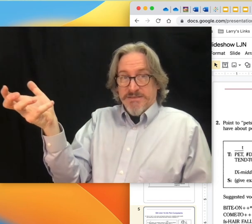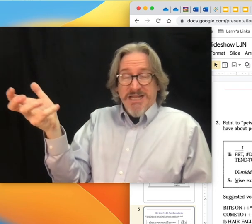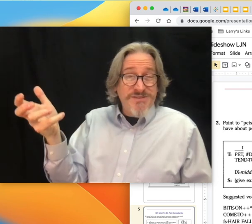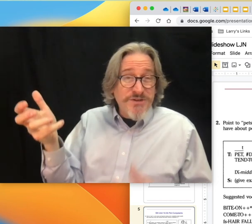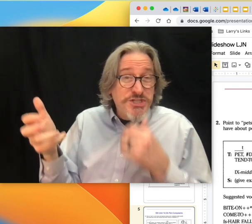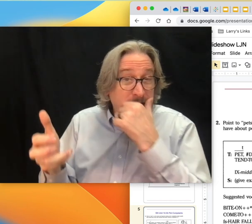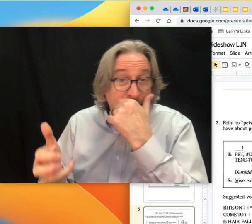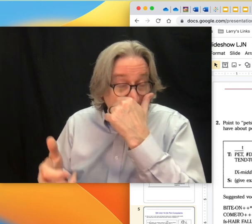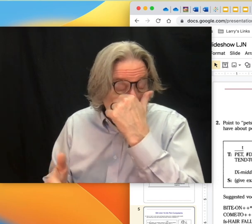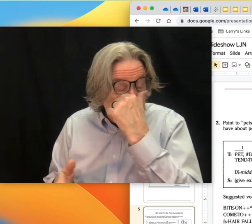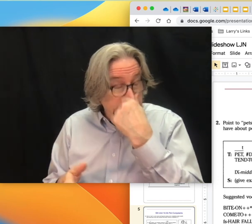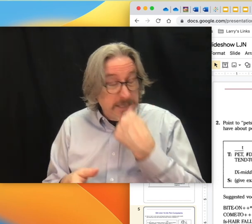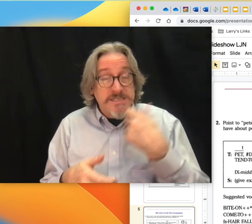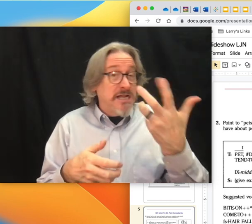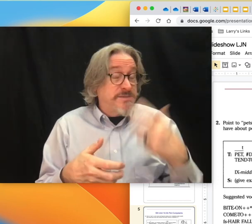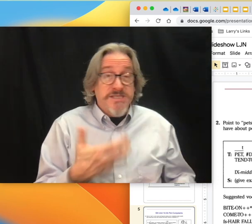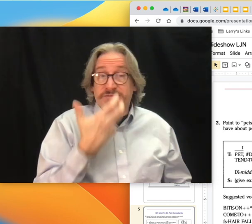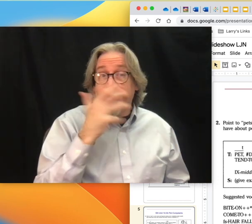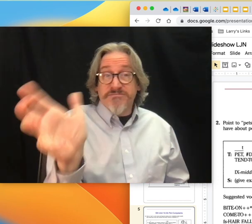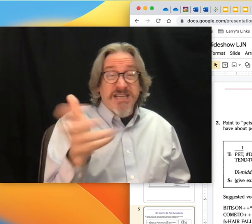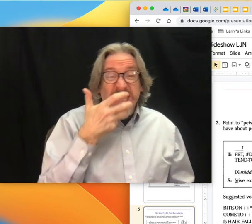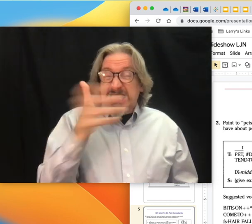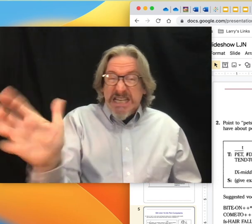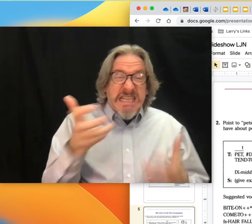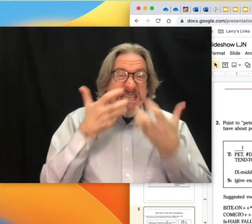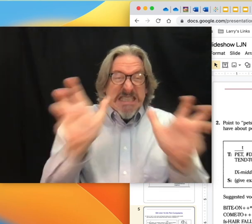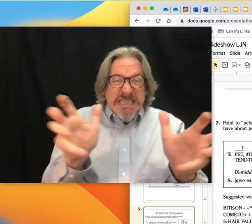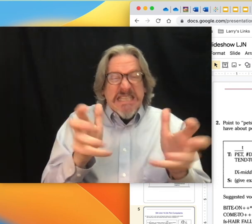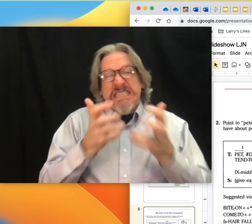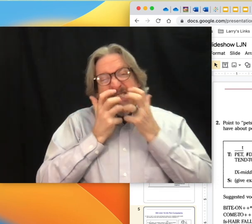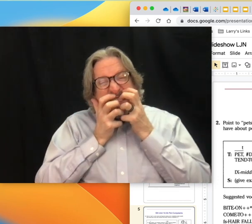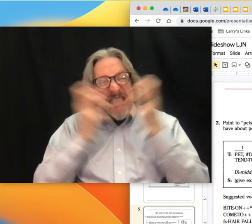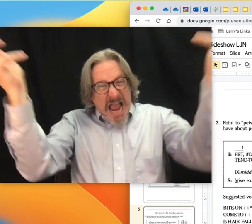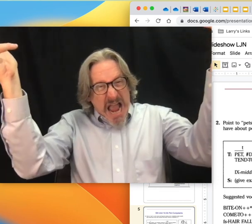Yell. It's a very generic sign. It's not specific.